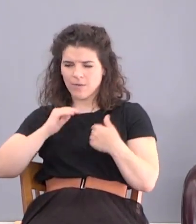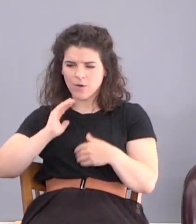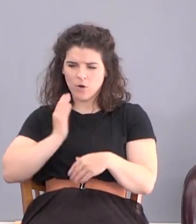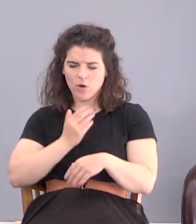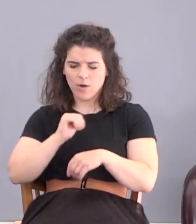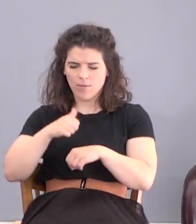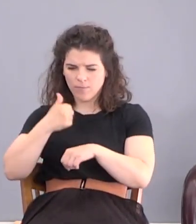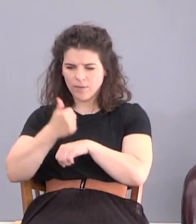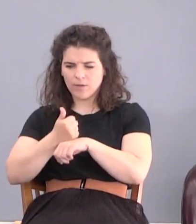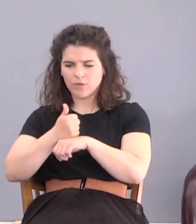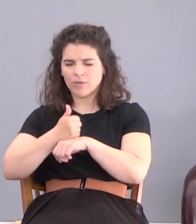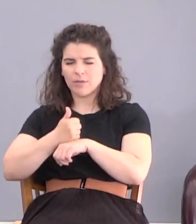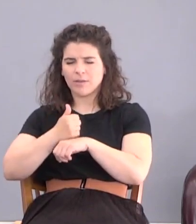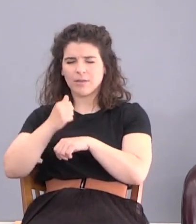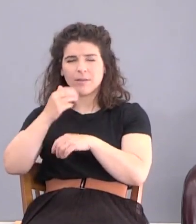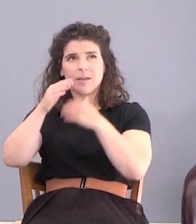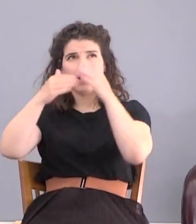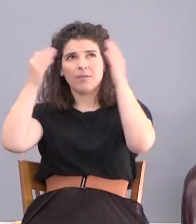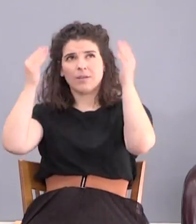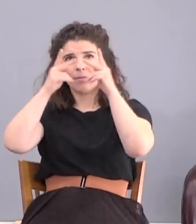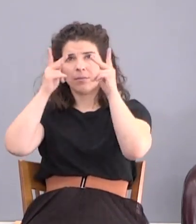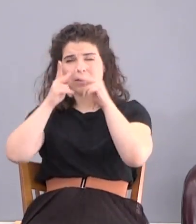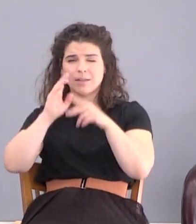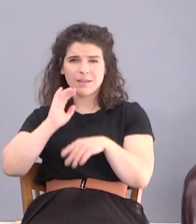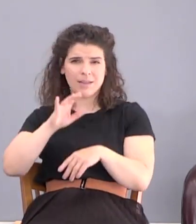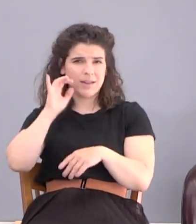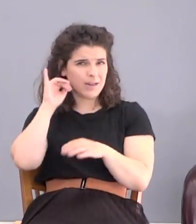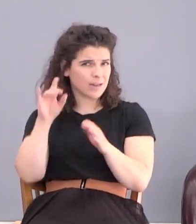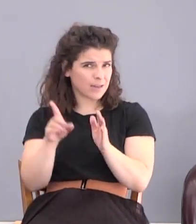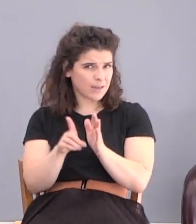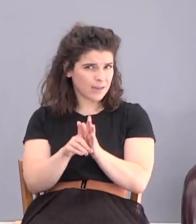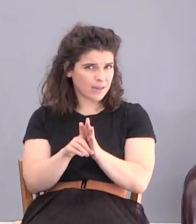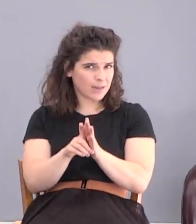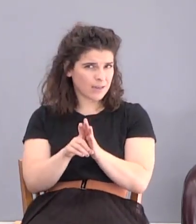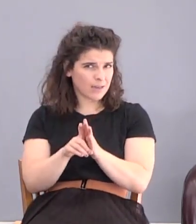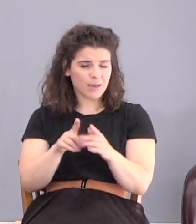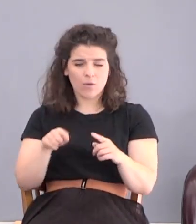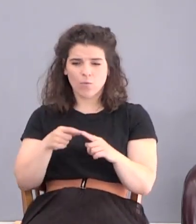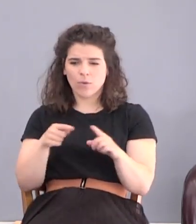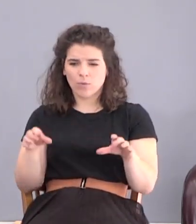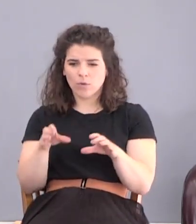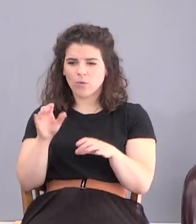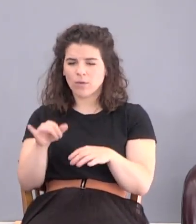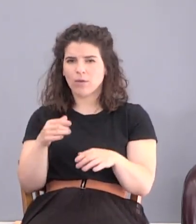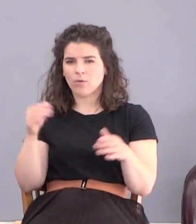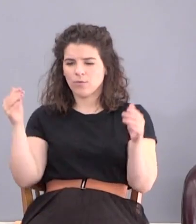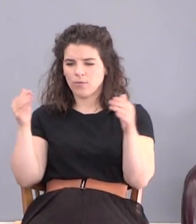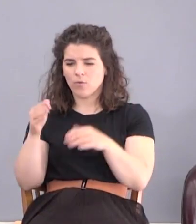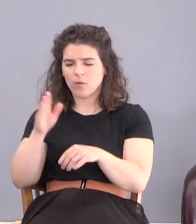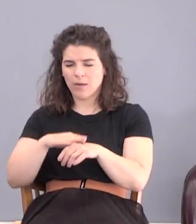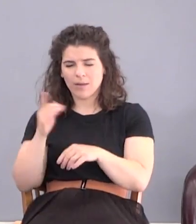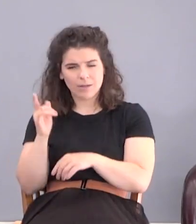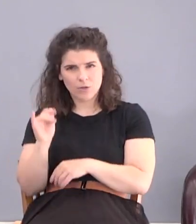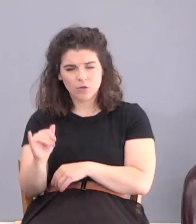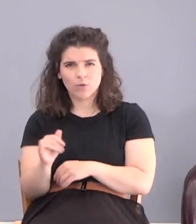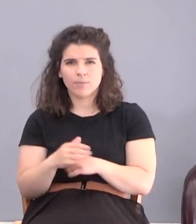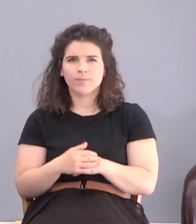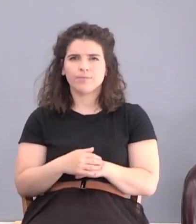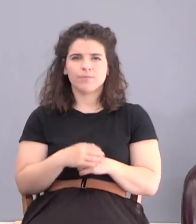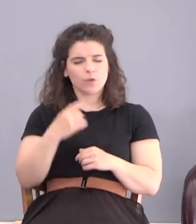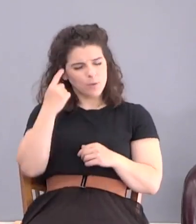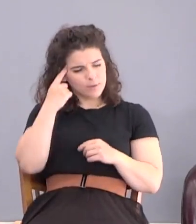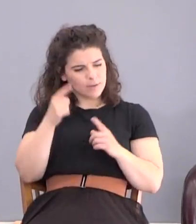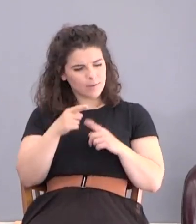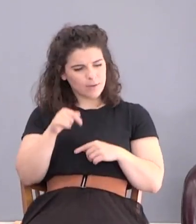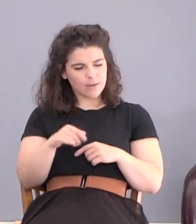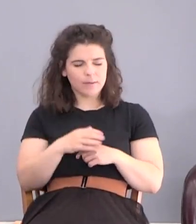heavenly places and that identity. And when we do that, we focus on the eternal. I was thinking about this.